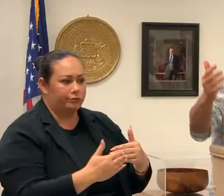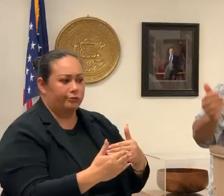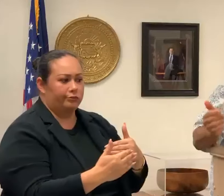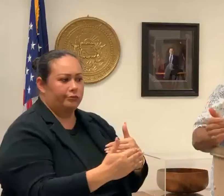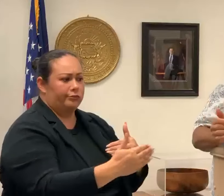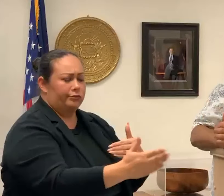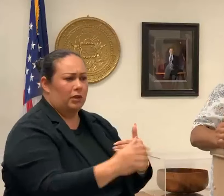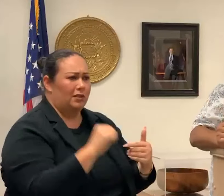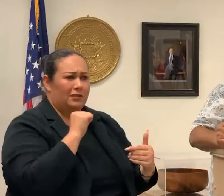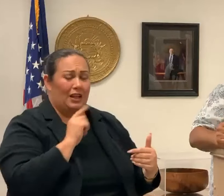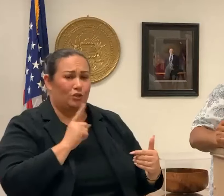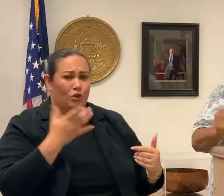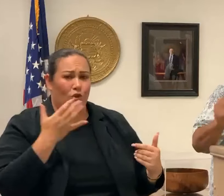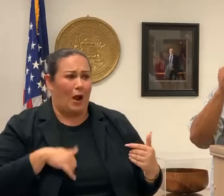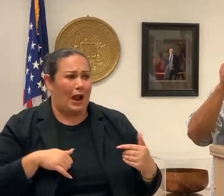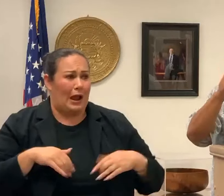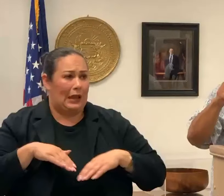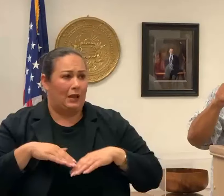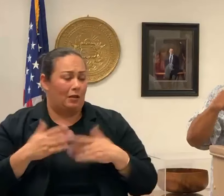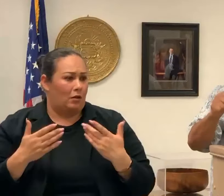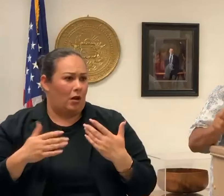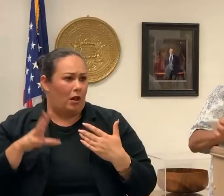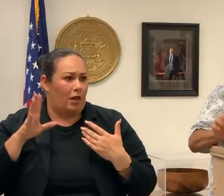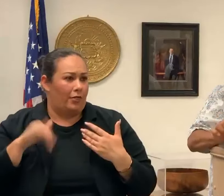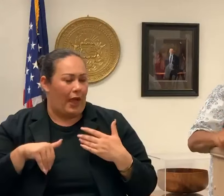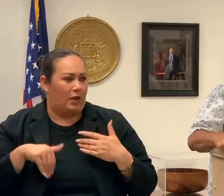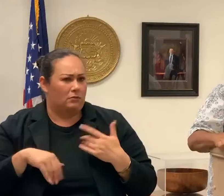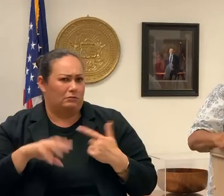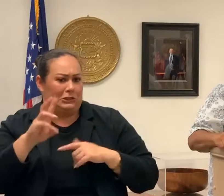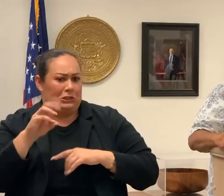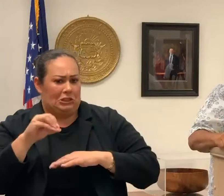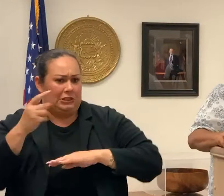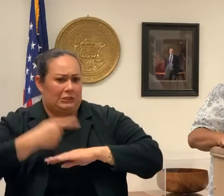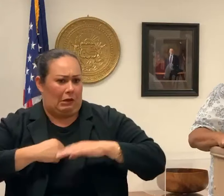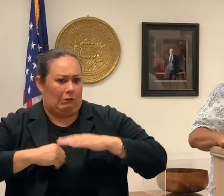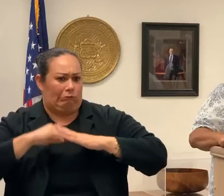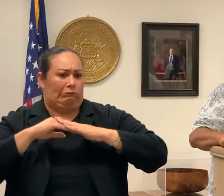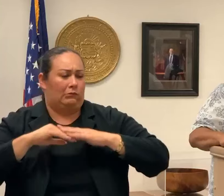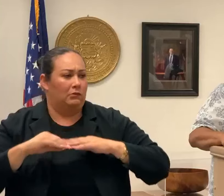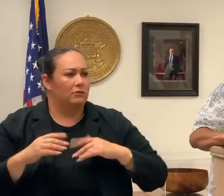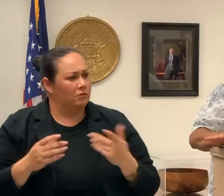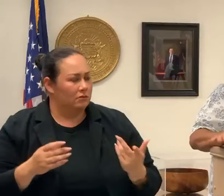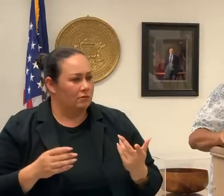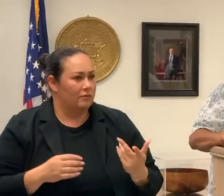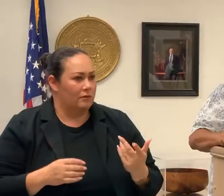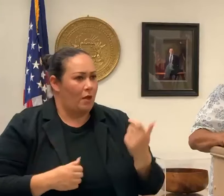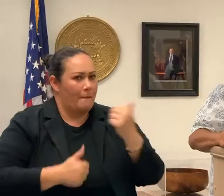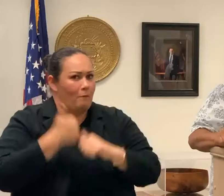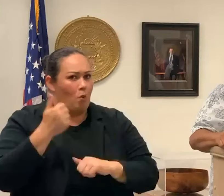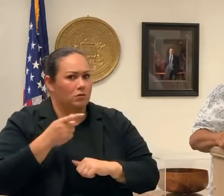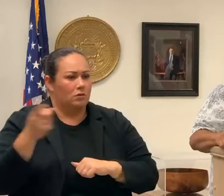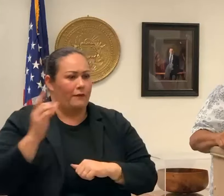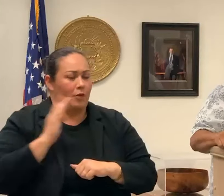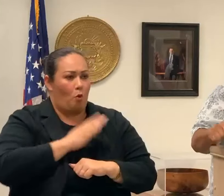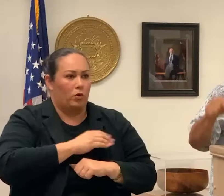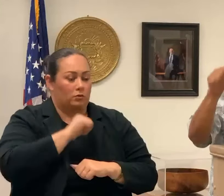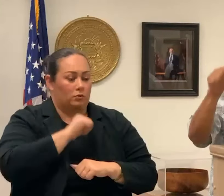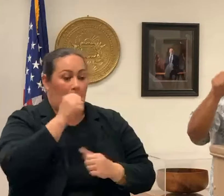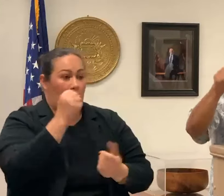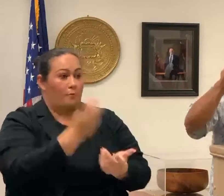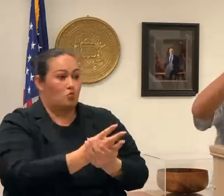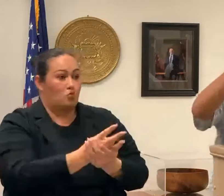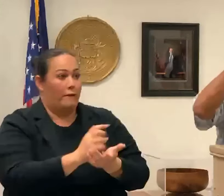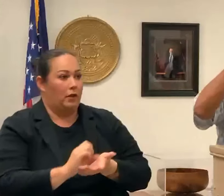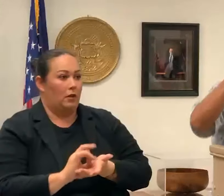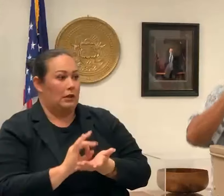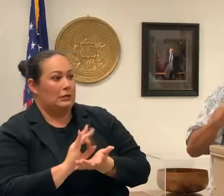Not sure why they did it, but the majority of the board members that showed up to a meeting voted to not approve